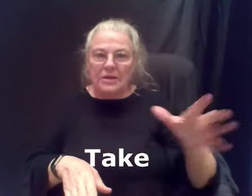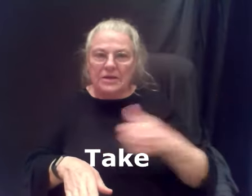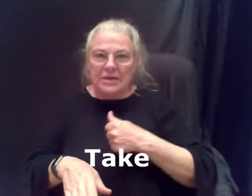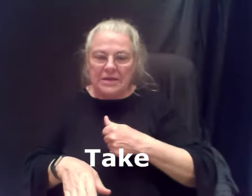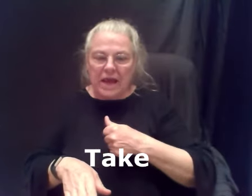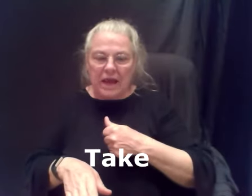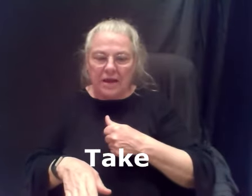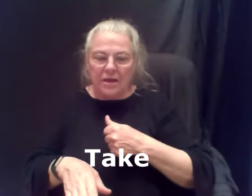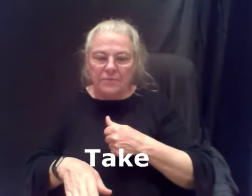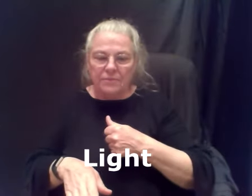Take.